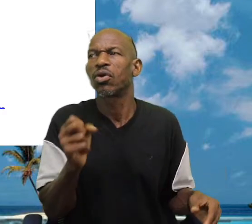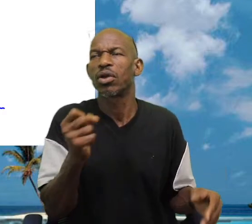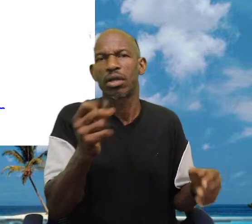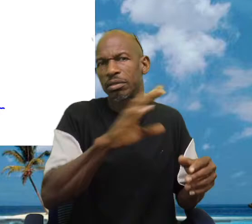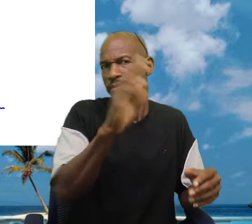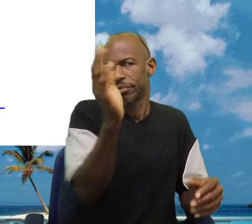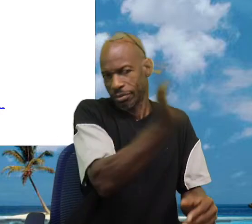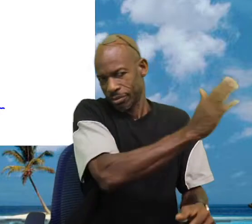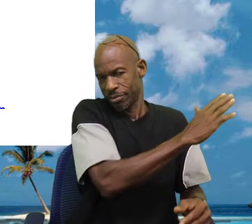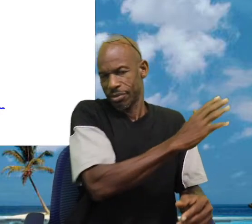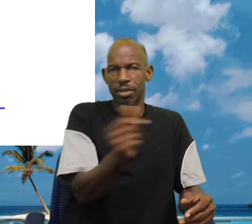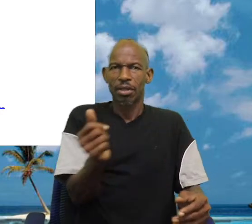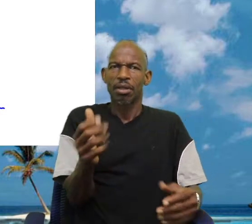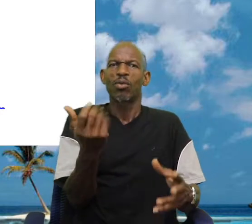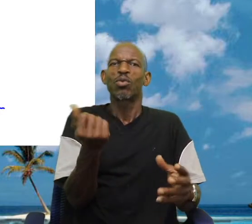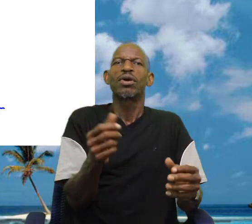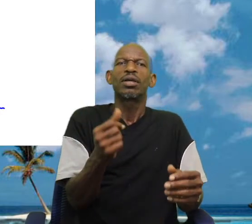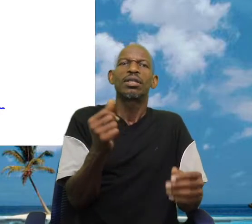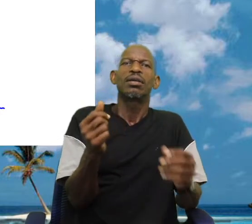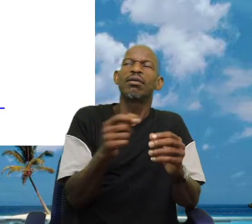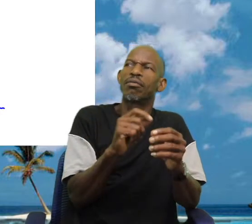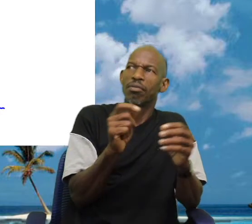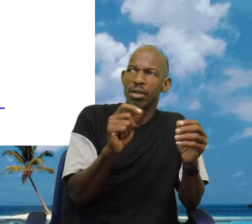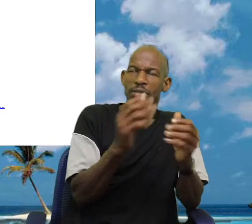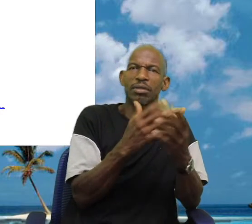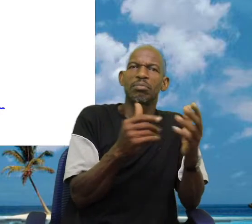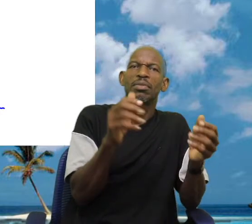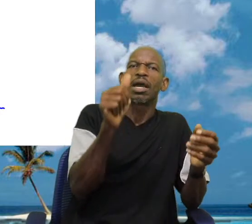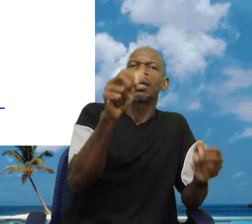to describe this house.